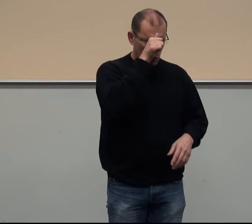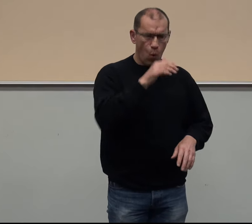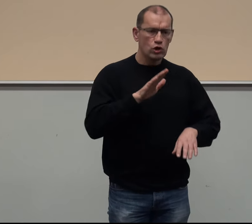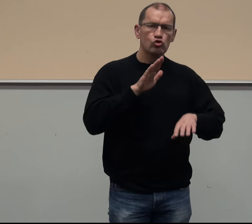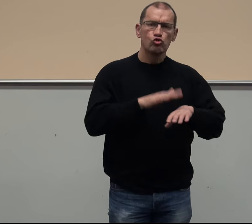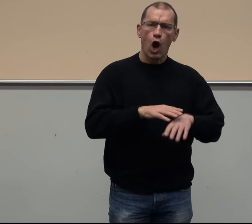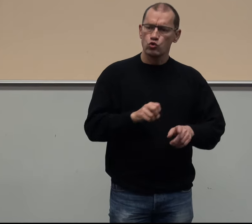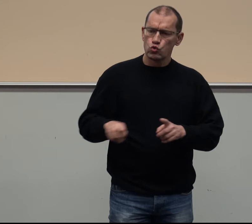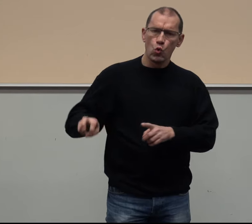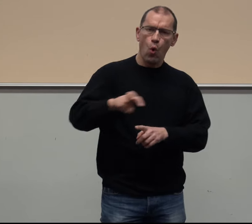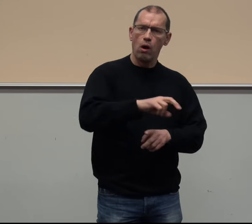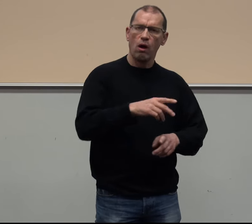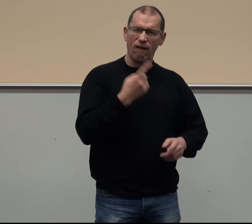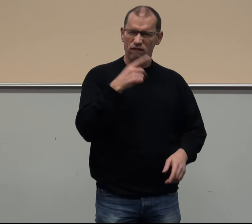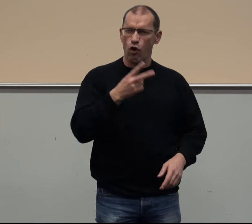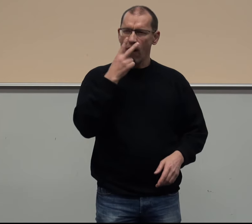me,